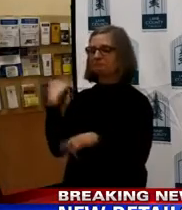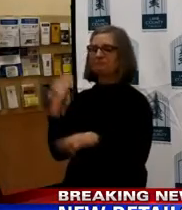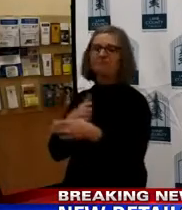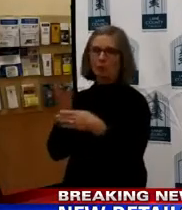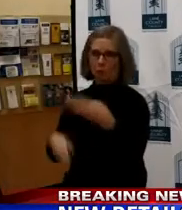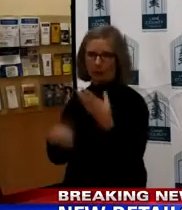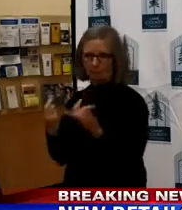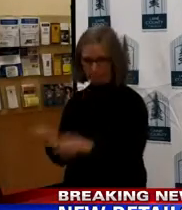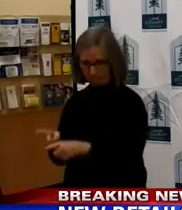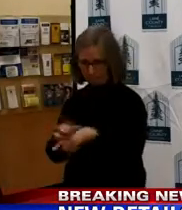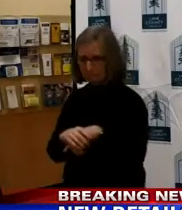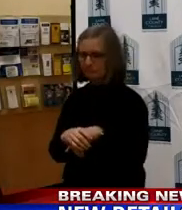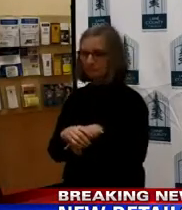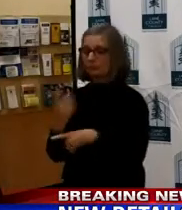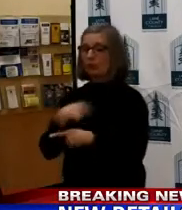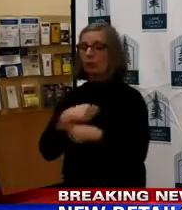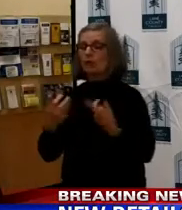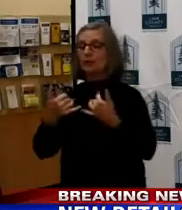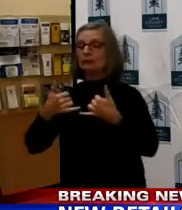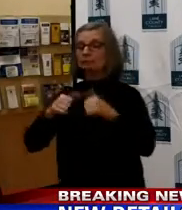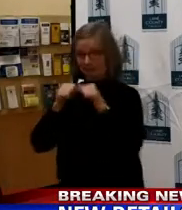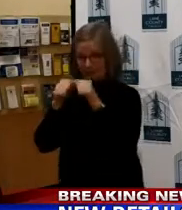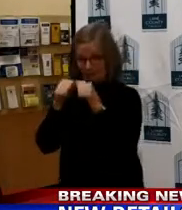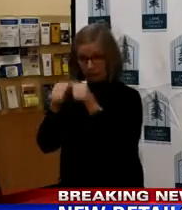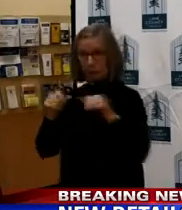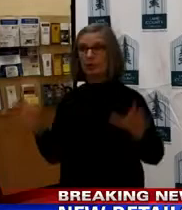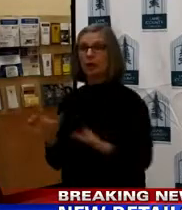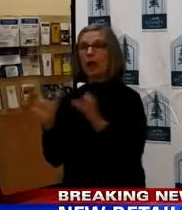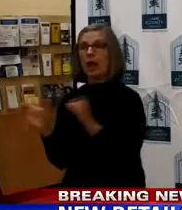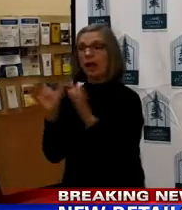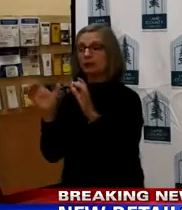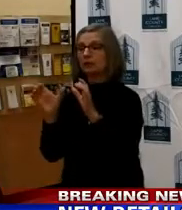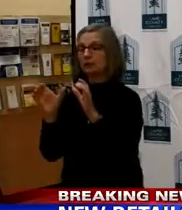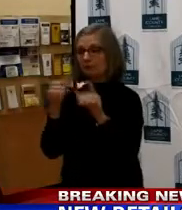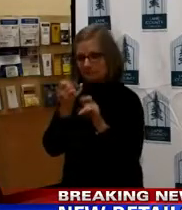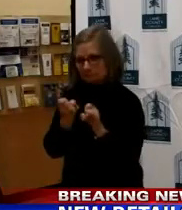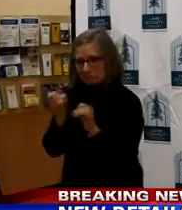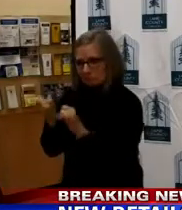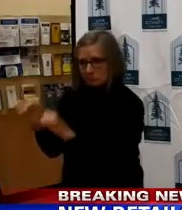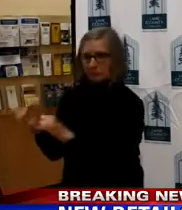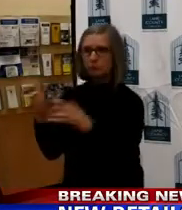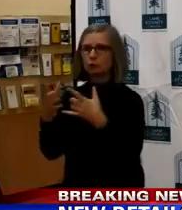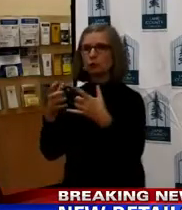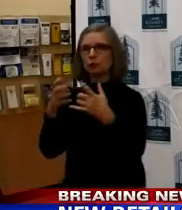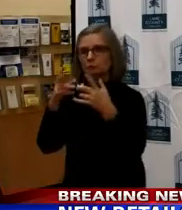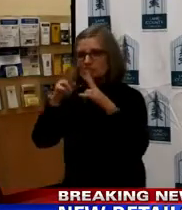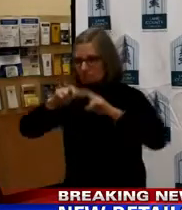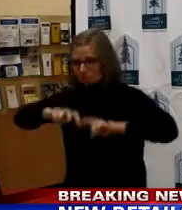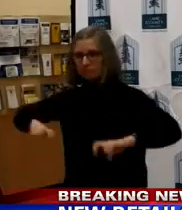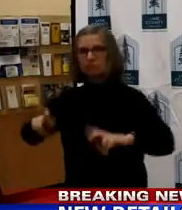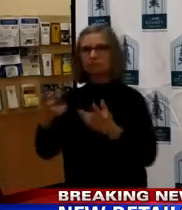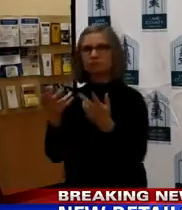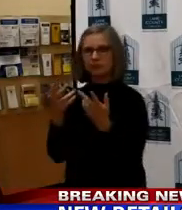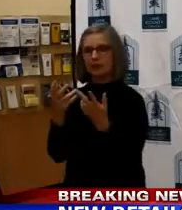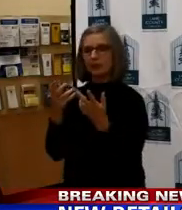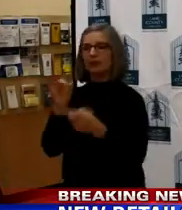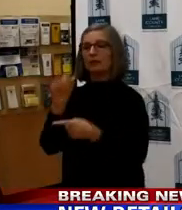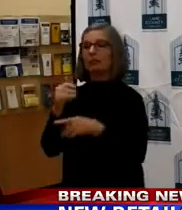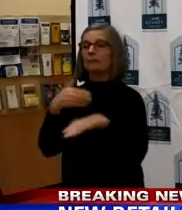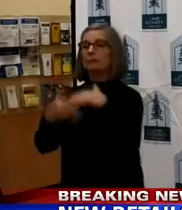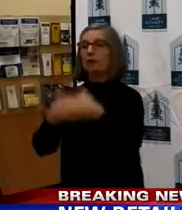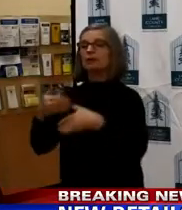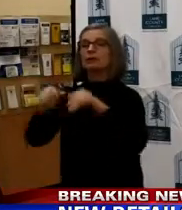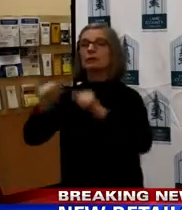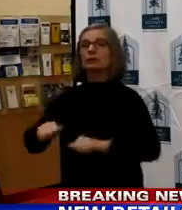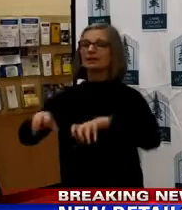doing active case investigations at this time. That process can take a while. As you can probably imagine,